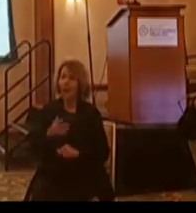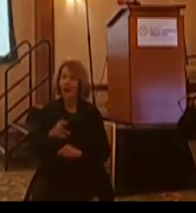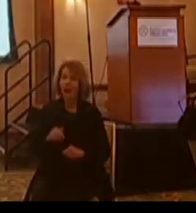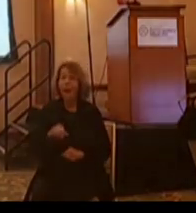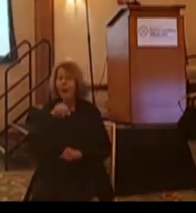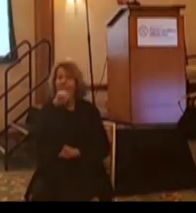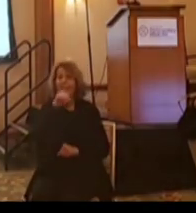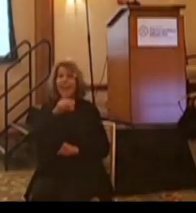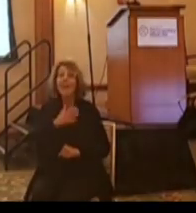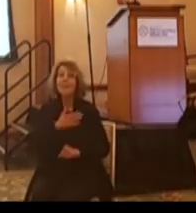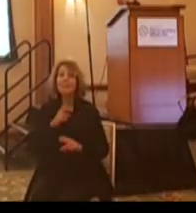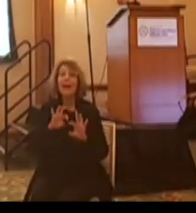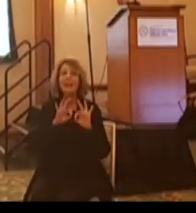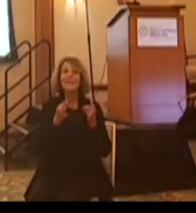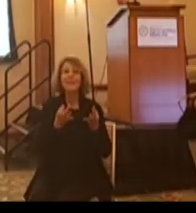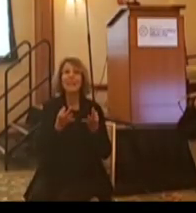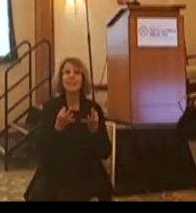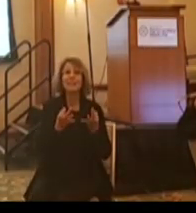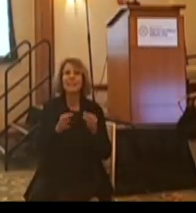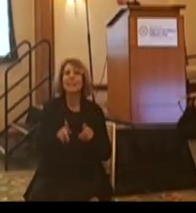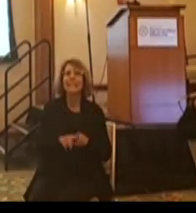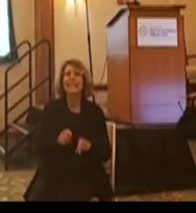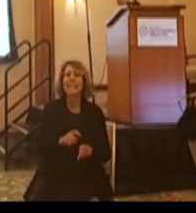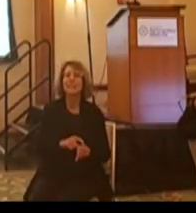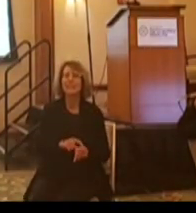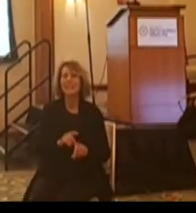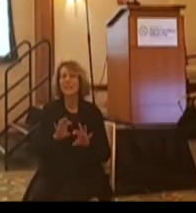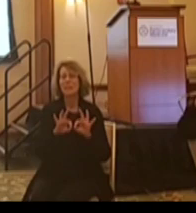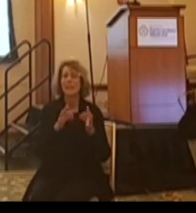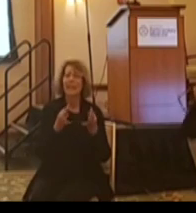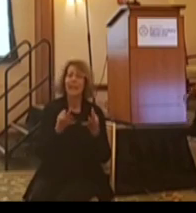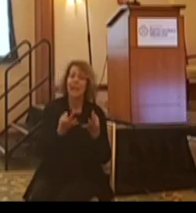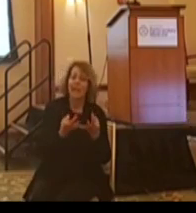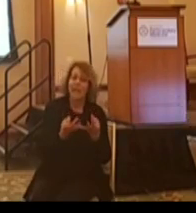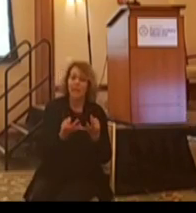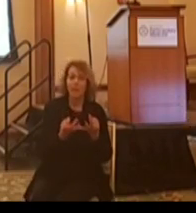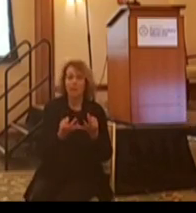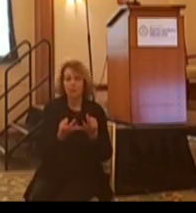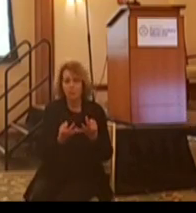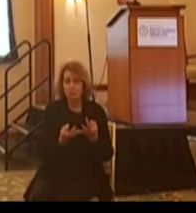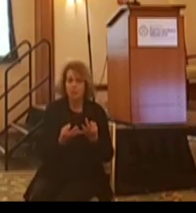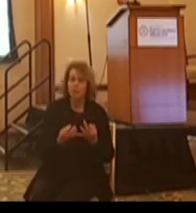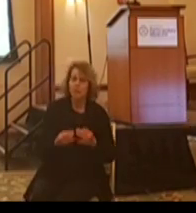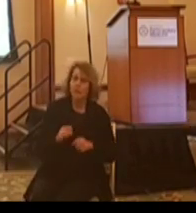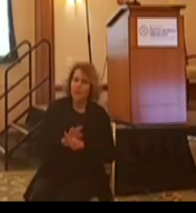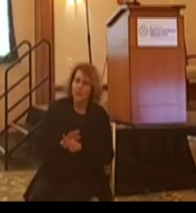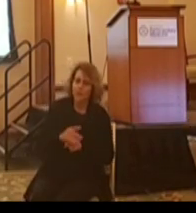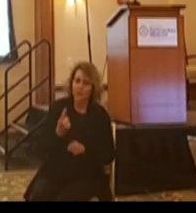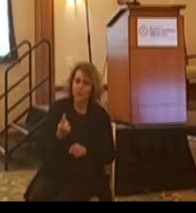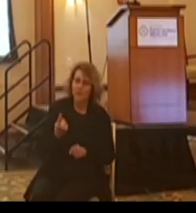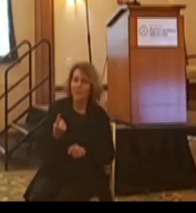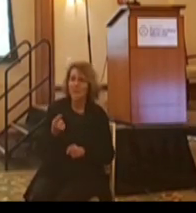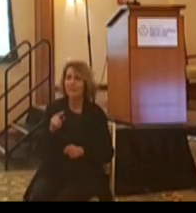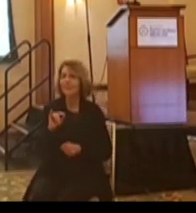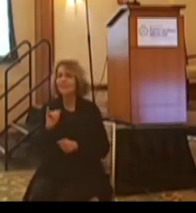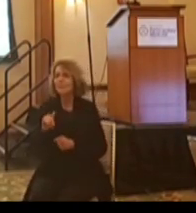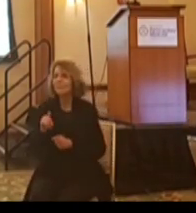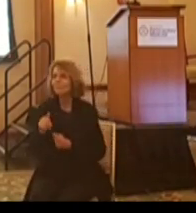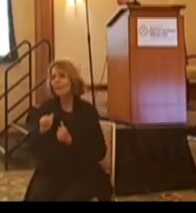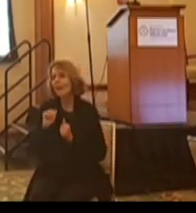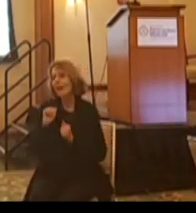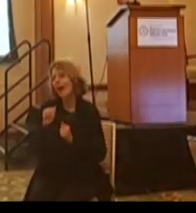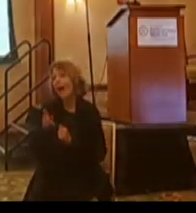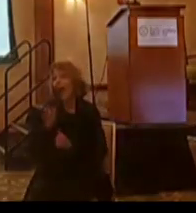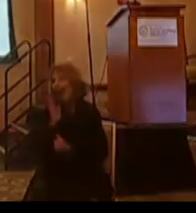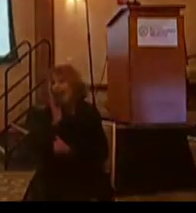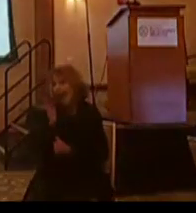mechanism for it. But they often are looking for ways to say, this is important to me, but it's also hard. I know you asked me to eat better,